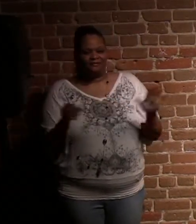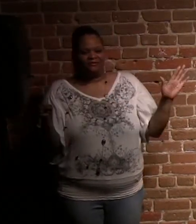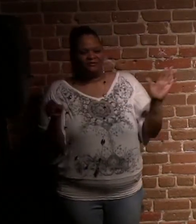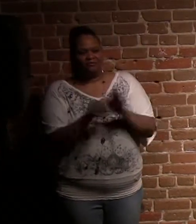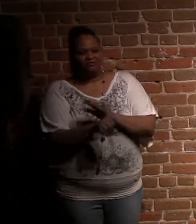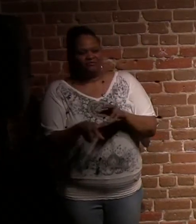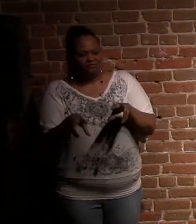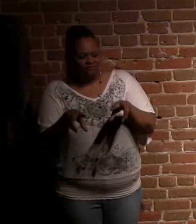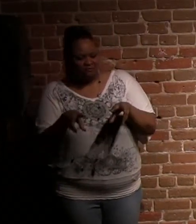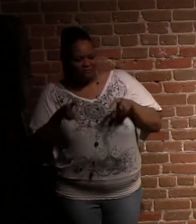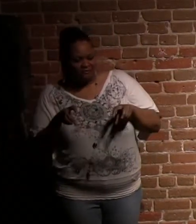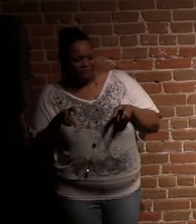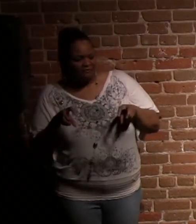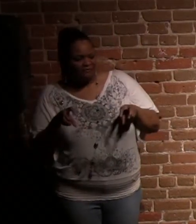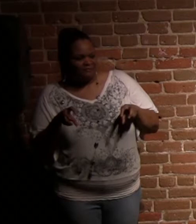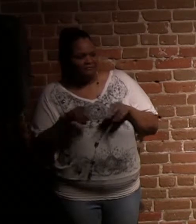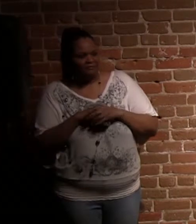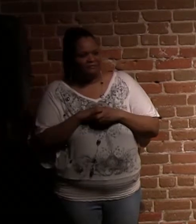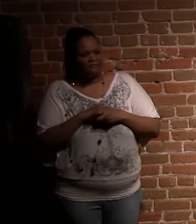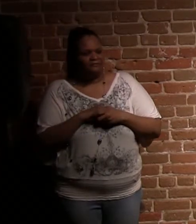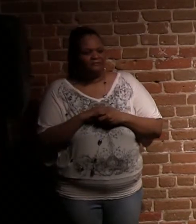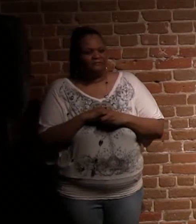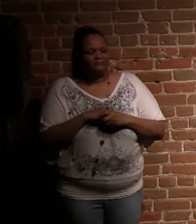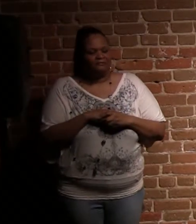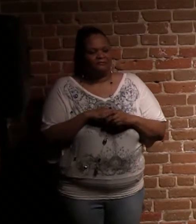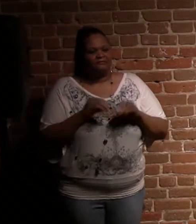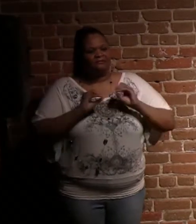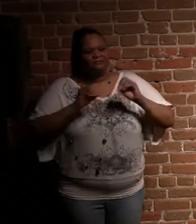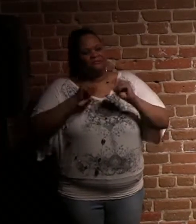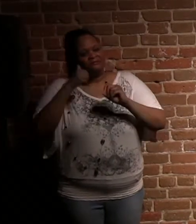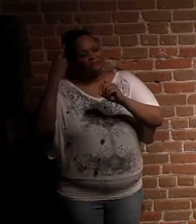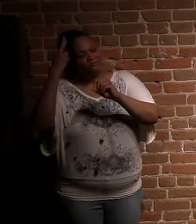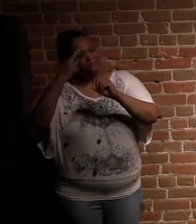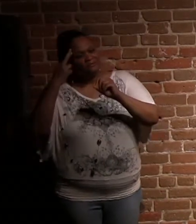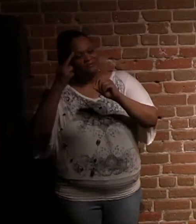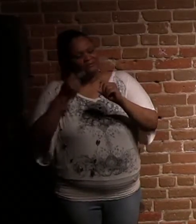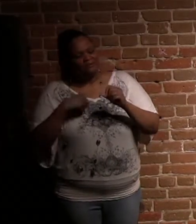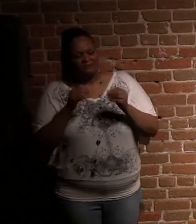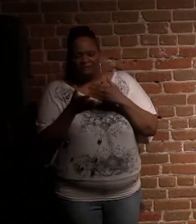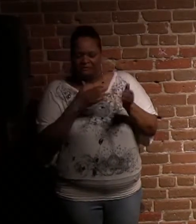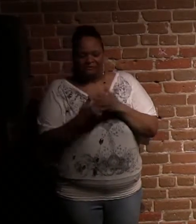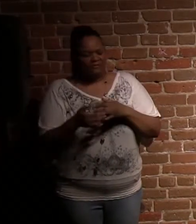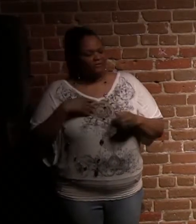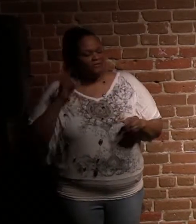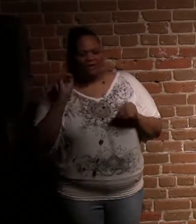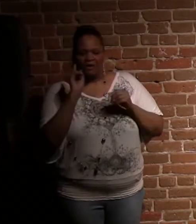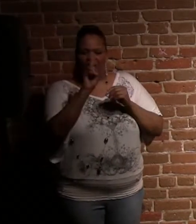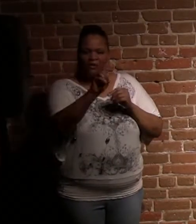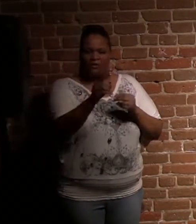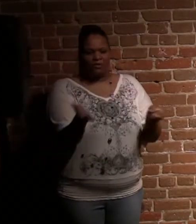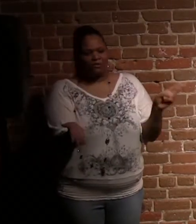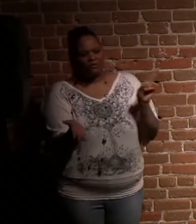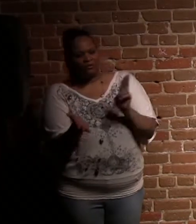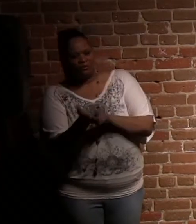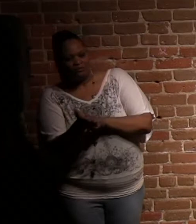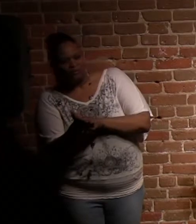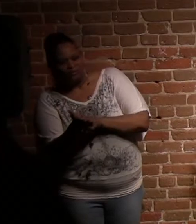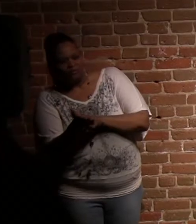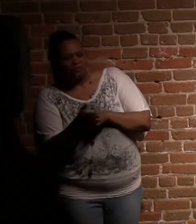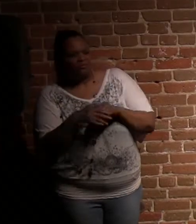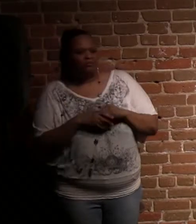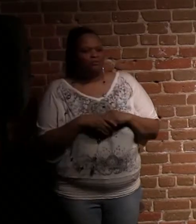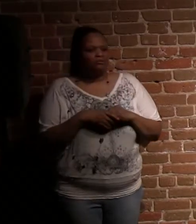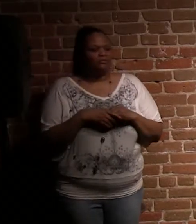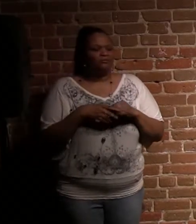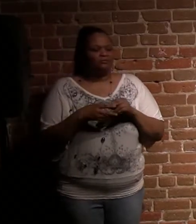selfish. There's no ulterior motive, nothing. So anyways, I go and I sign up down at Parks and Rec, And